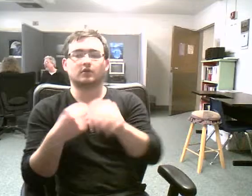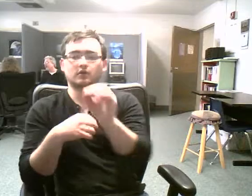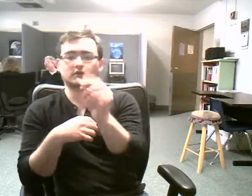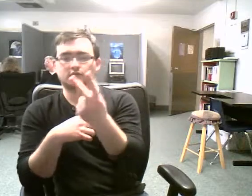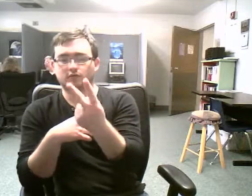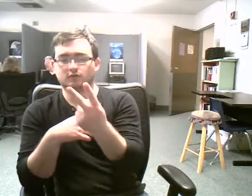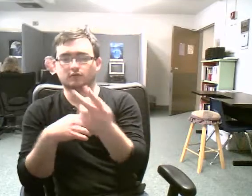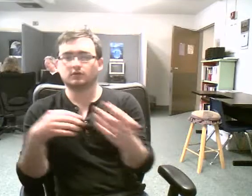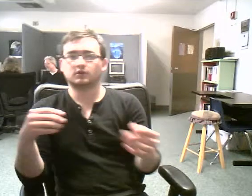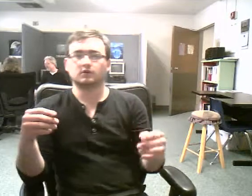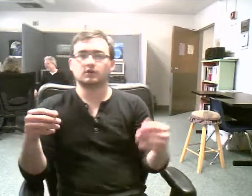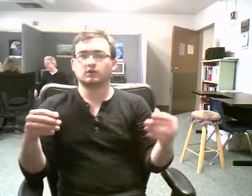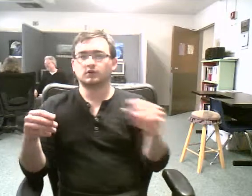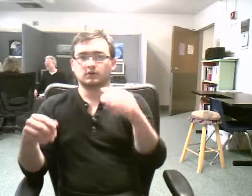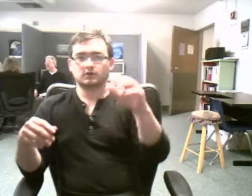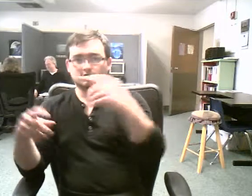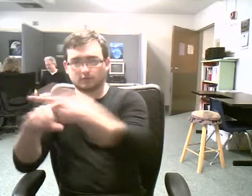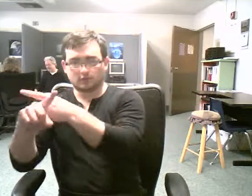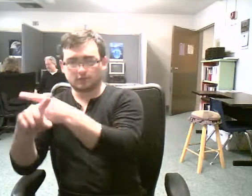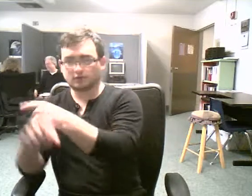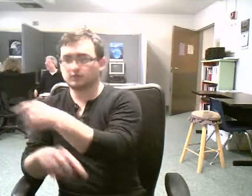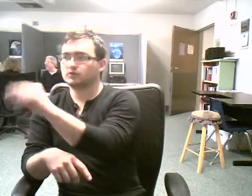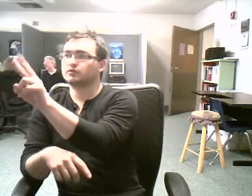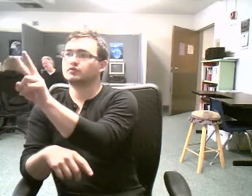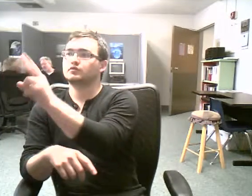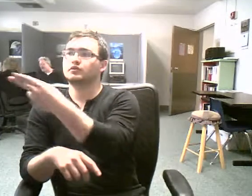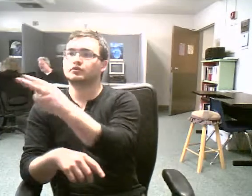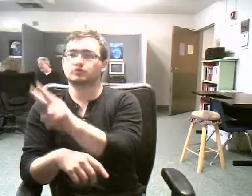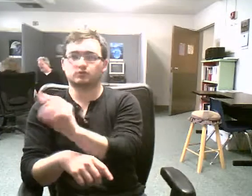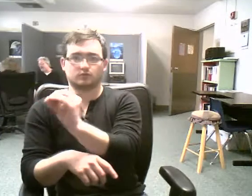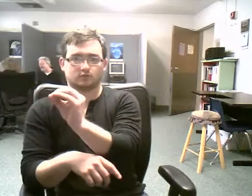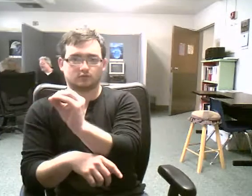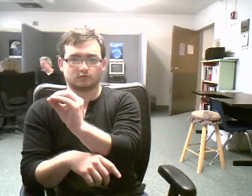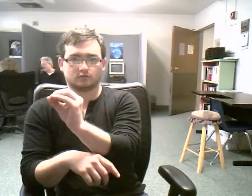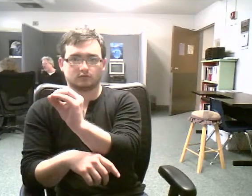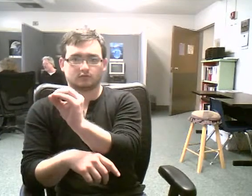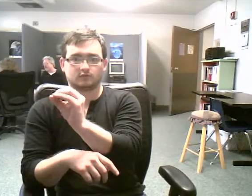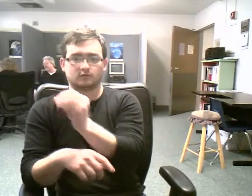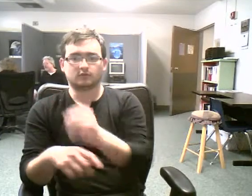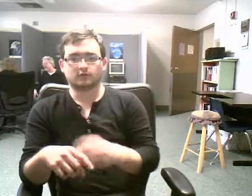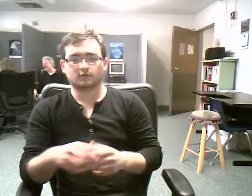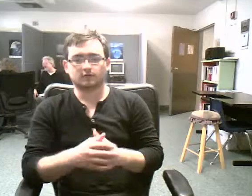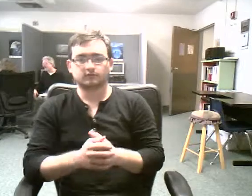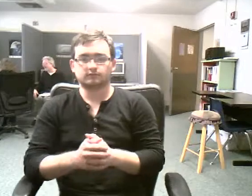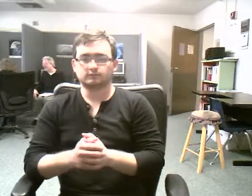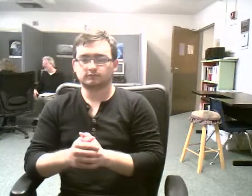the 2 here is because the oxide ion is a -2 and hydrogen is +1.